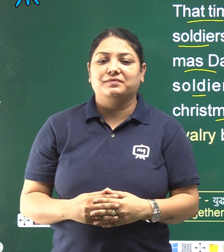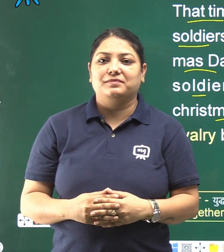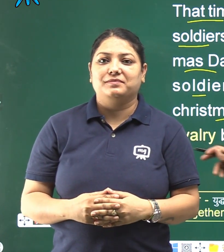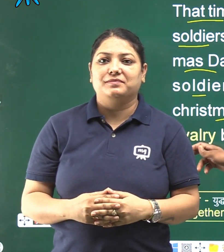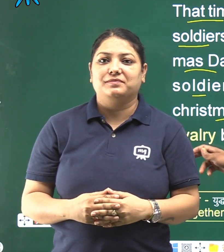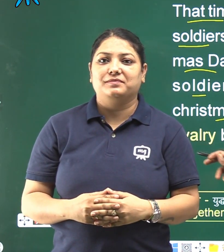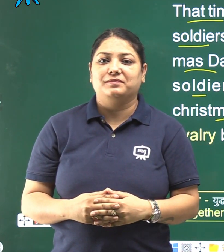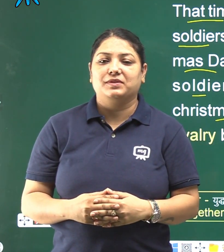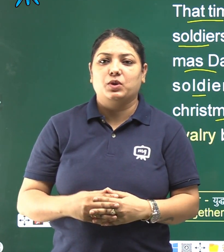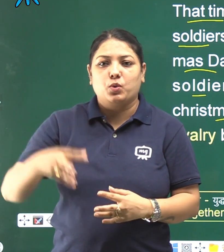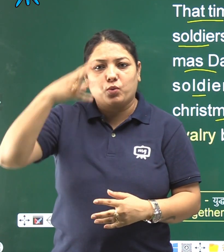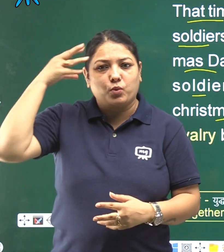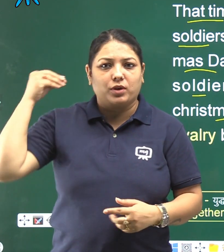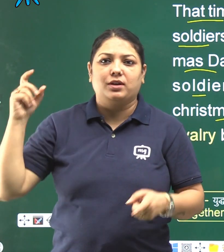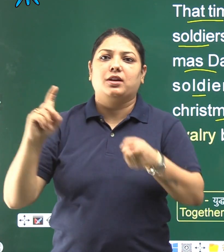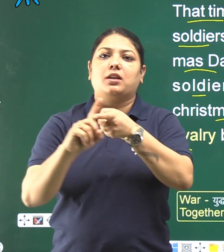forgetting the rivalry